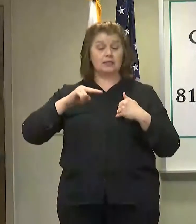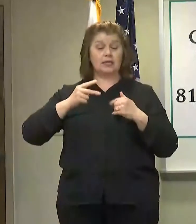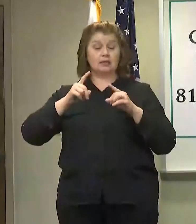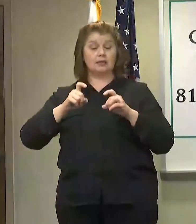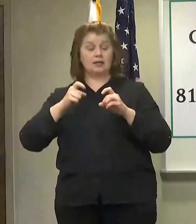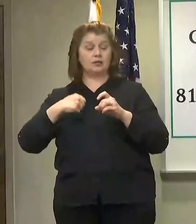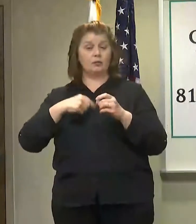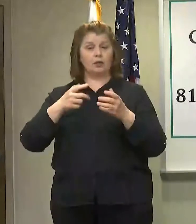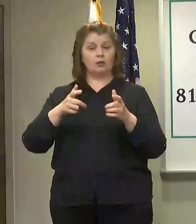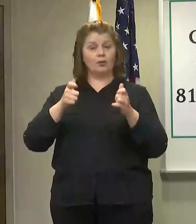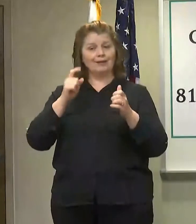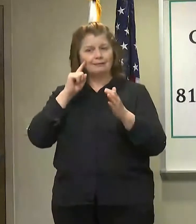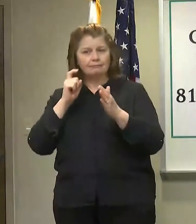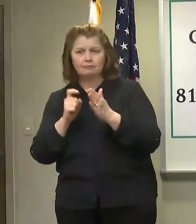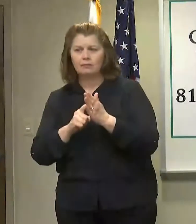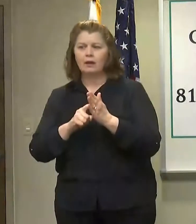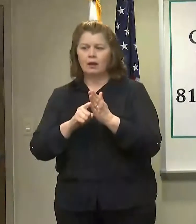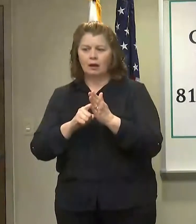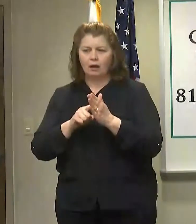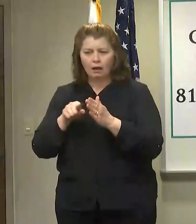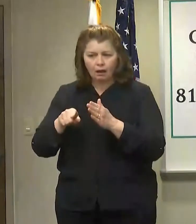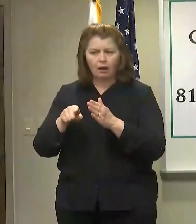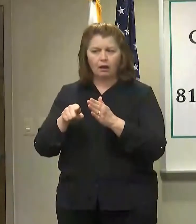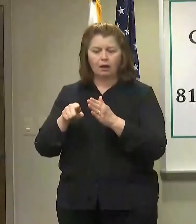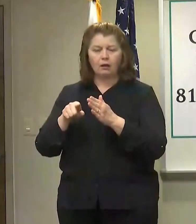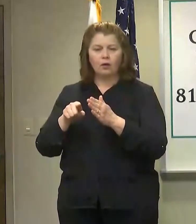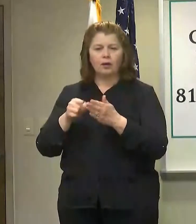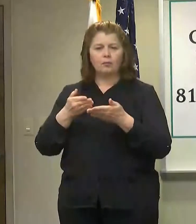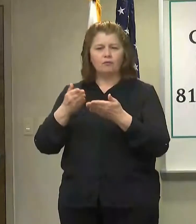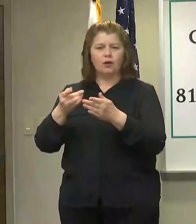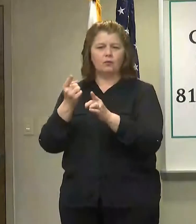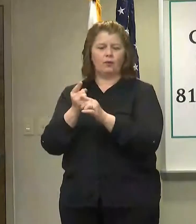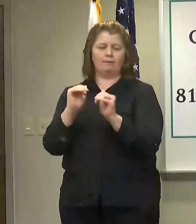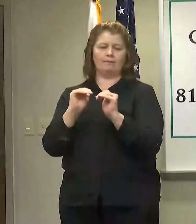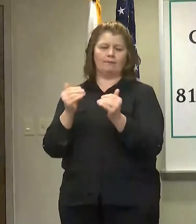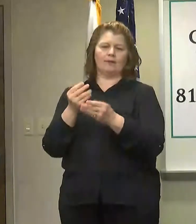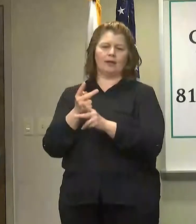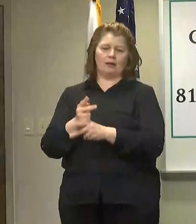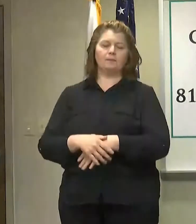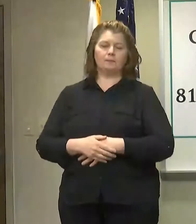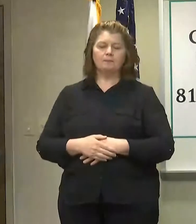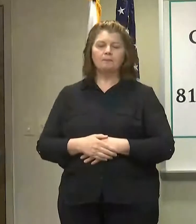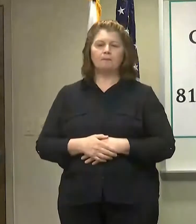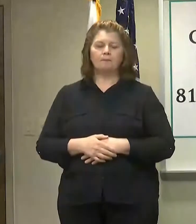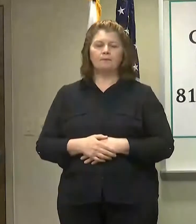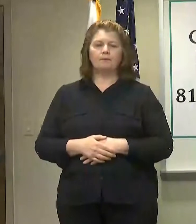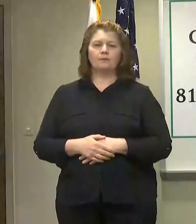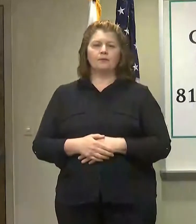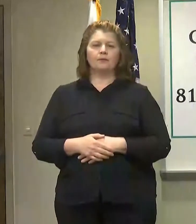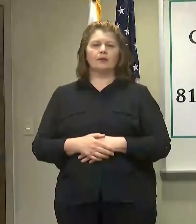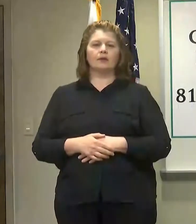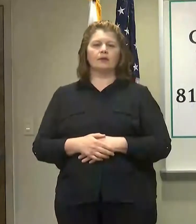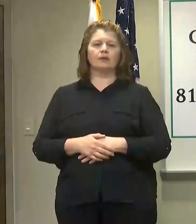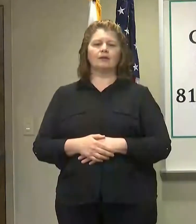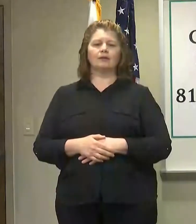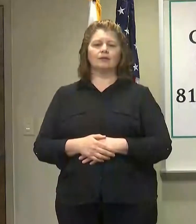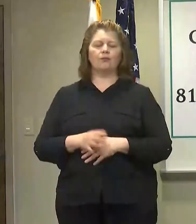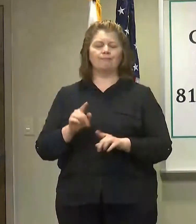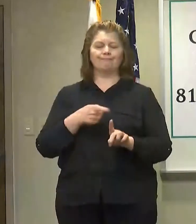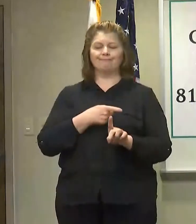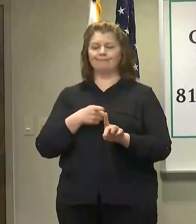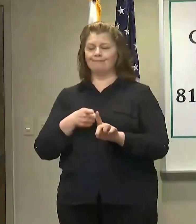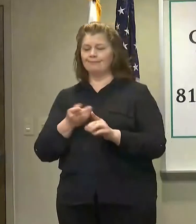that we can promptly identify and get you into the level of care that you need. So again, kind of coming back